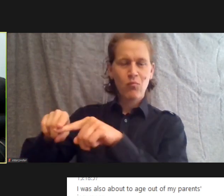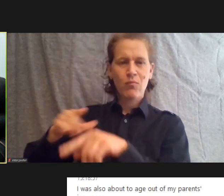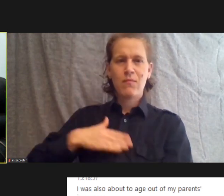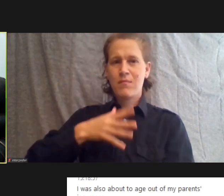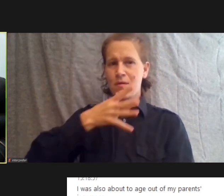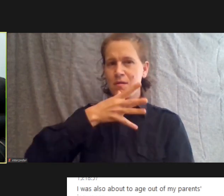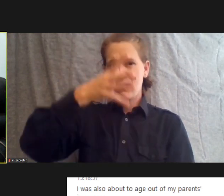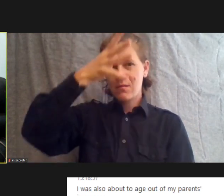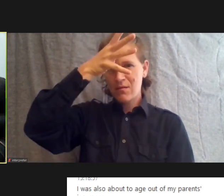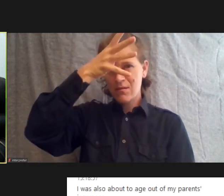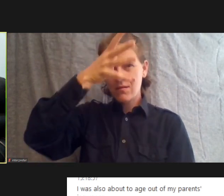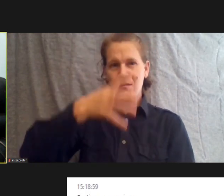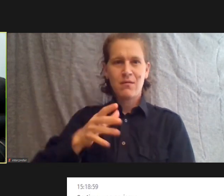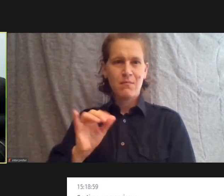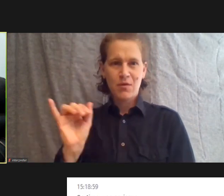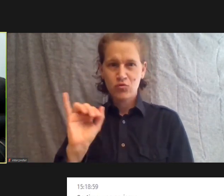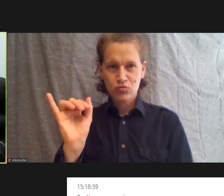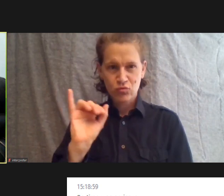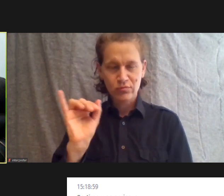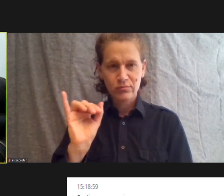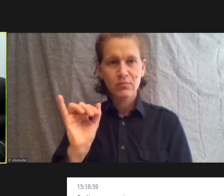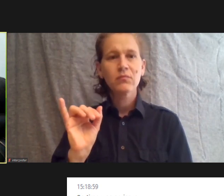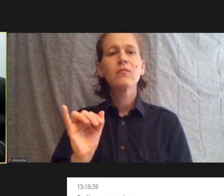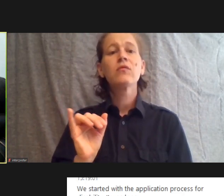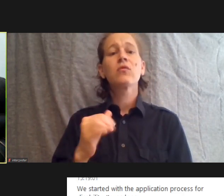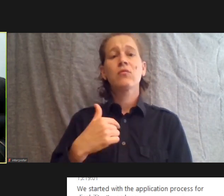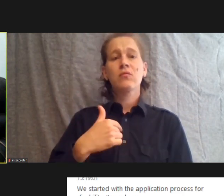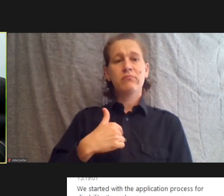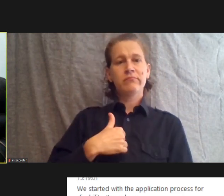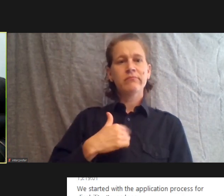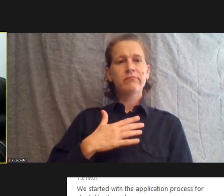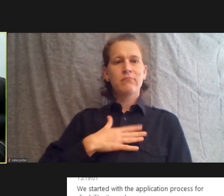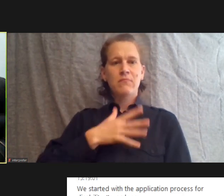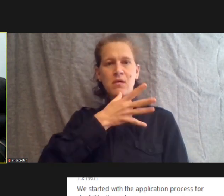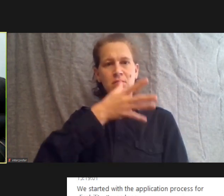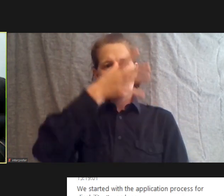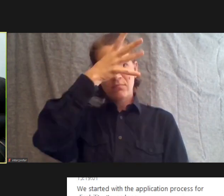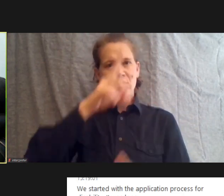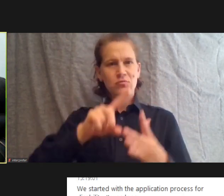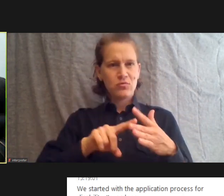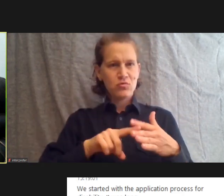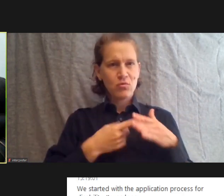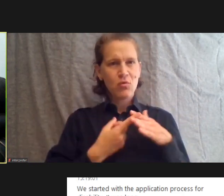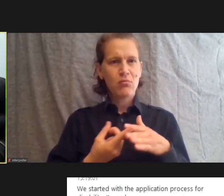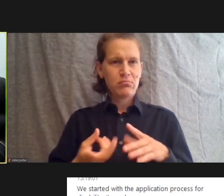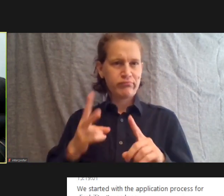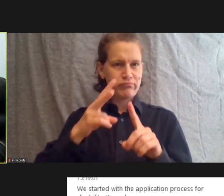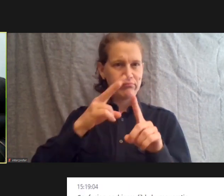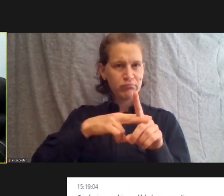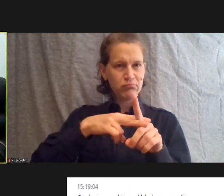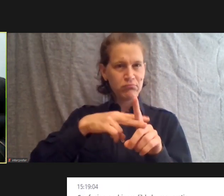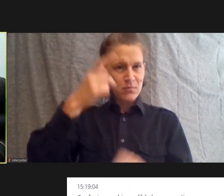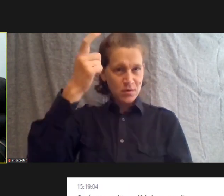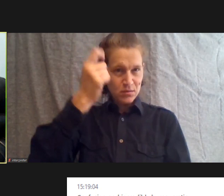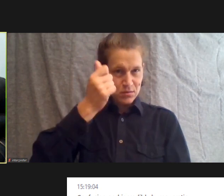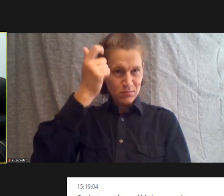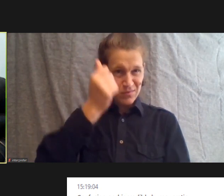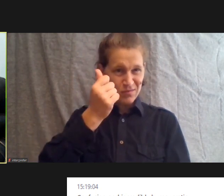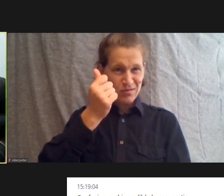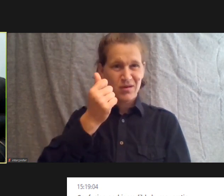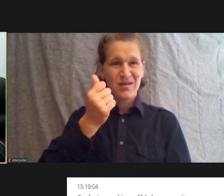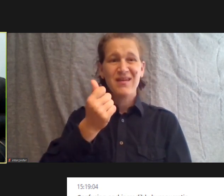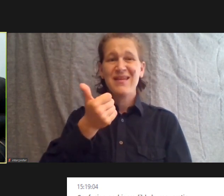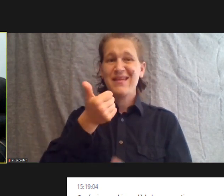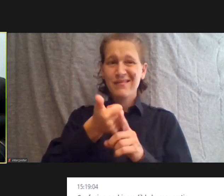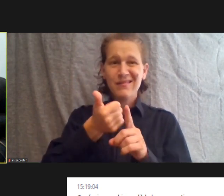process for disability. It was long, confusing, and incredibly bureaucratic. By the time I applied, I was